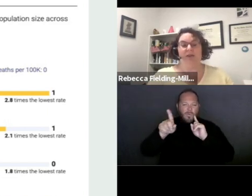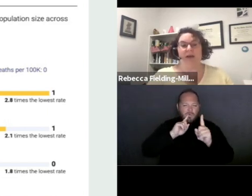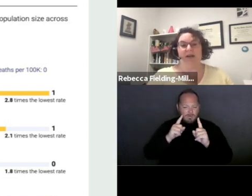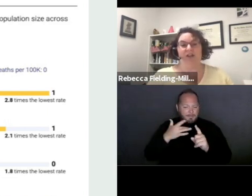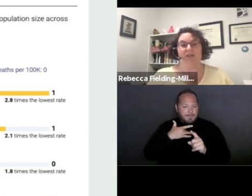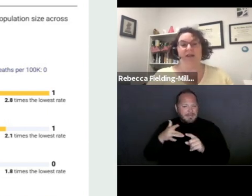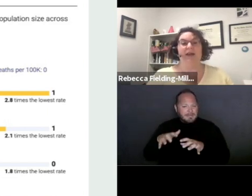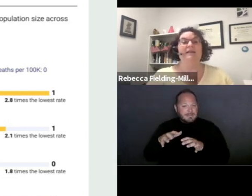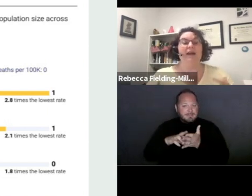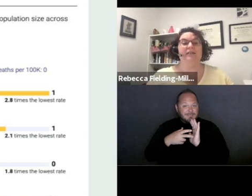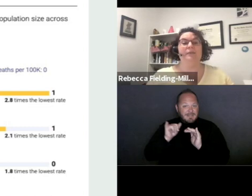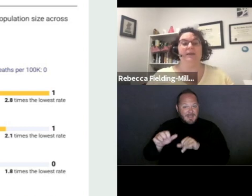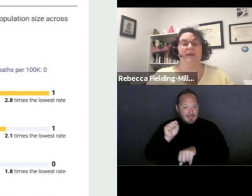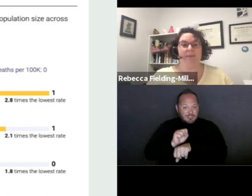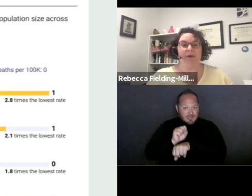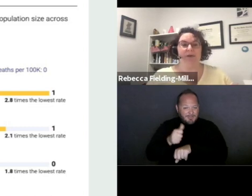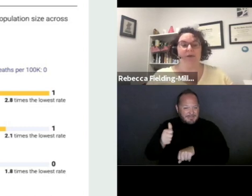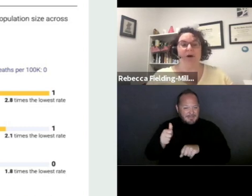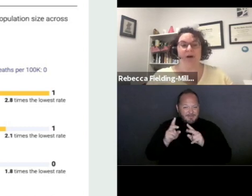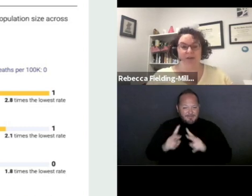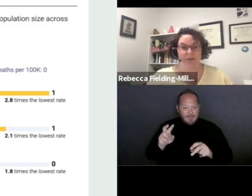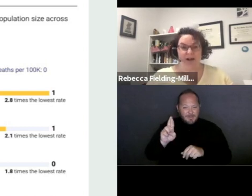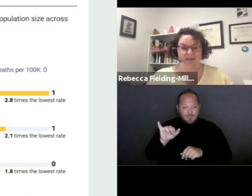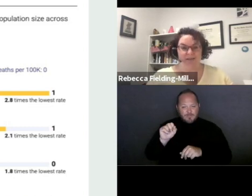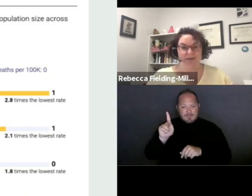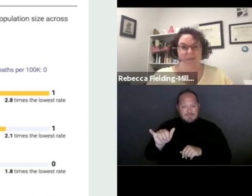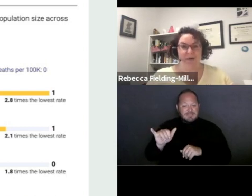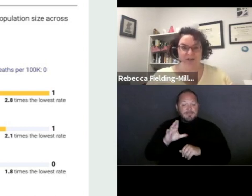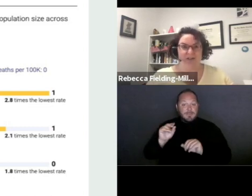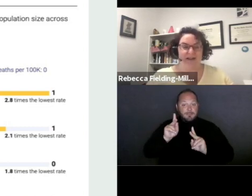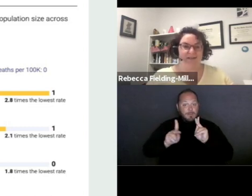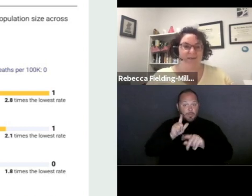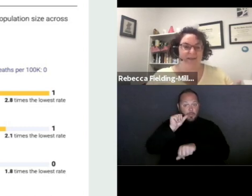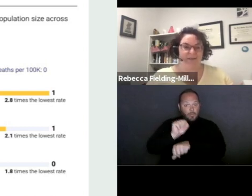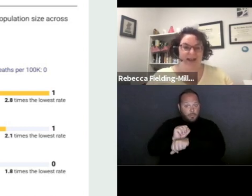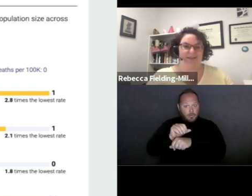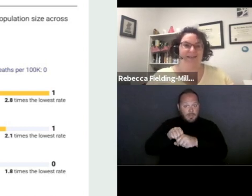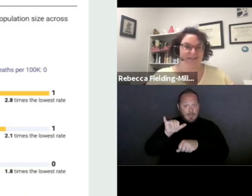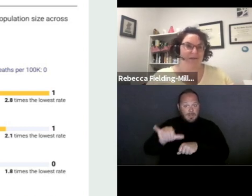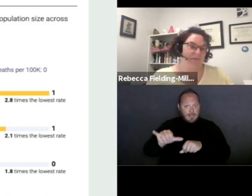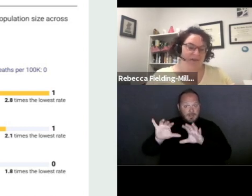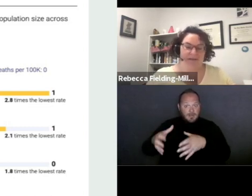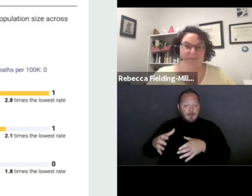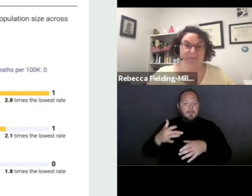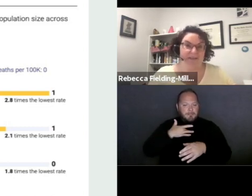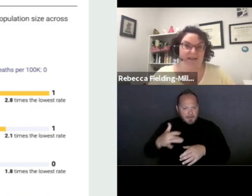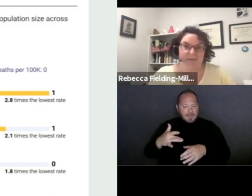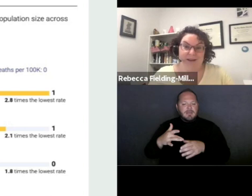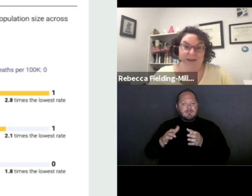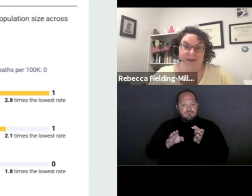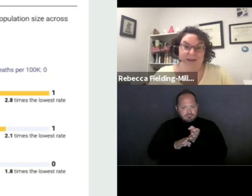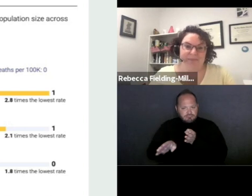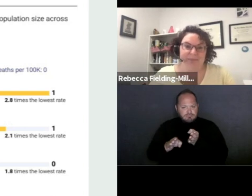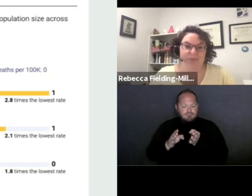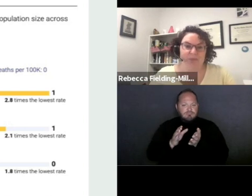risky occupations tend to be people who are otherwise marginalized and only given access to risky